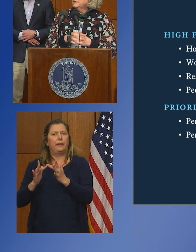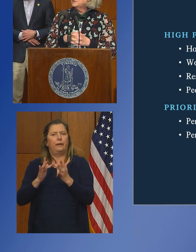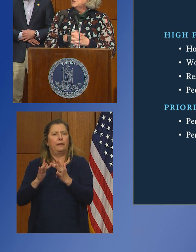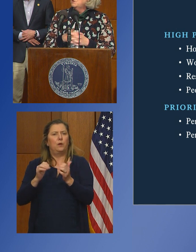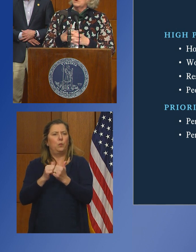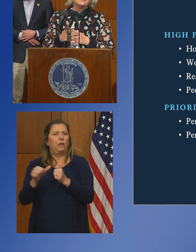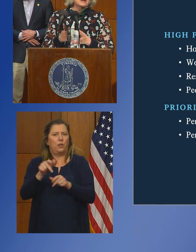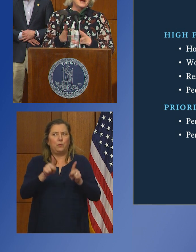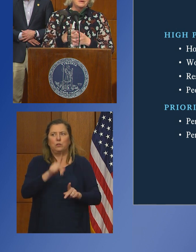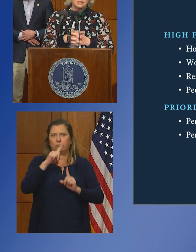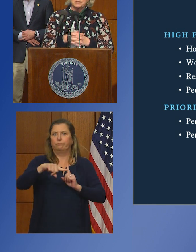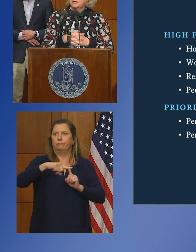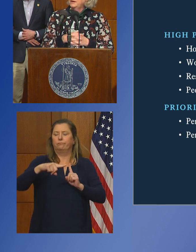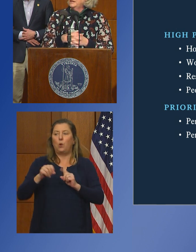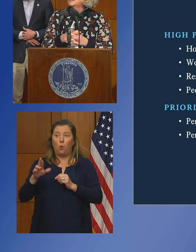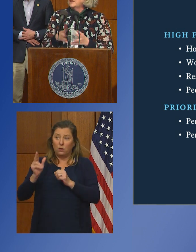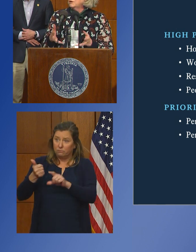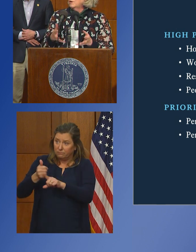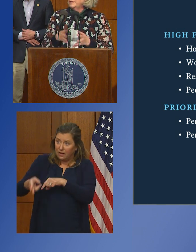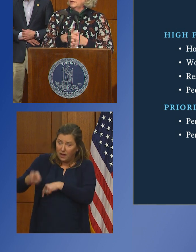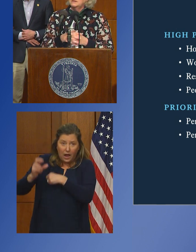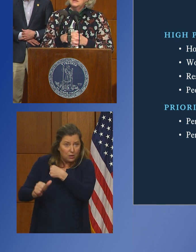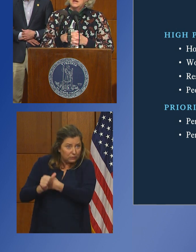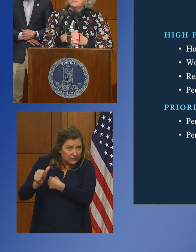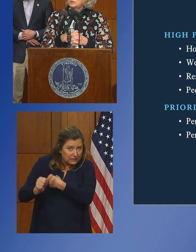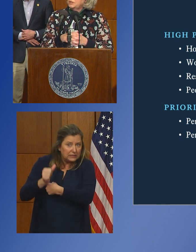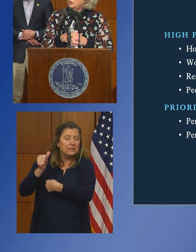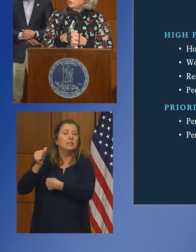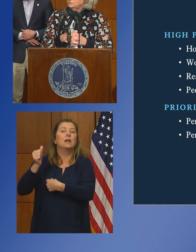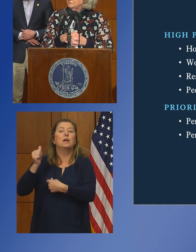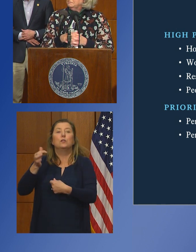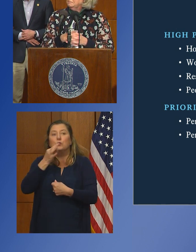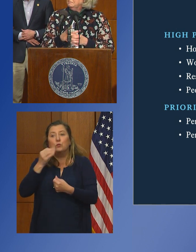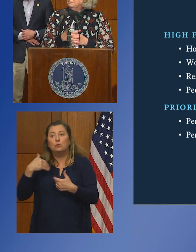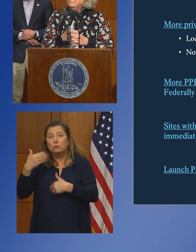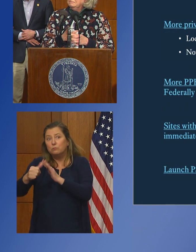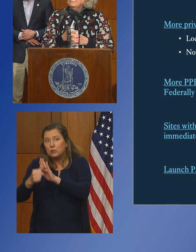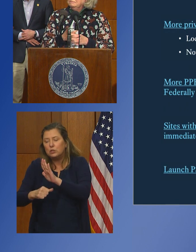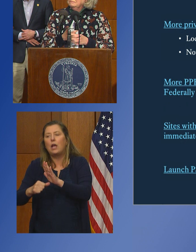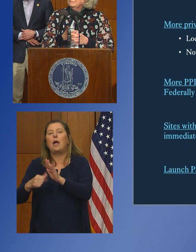someone who is, or is very high risk and is undergoing a procedure.